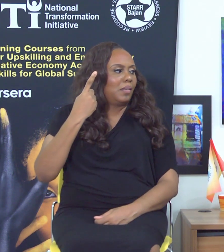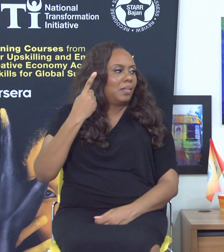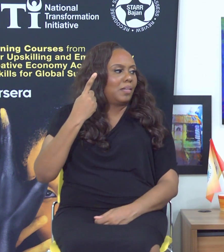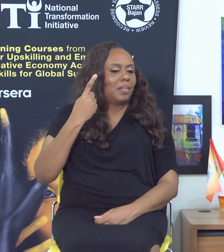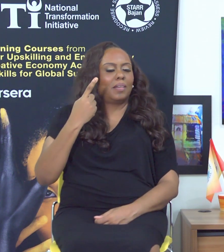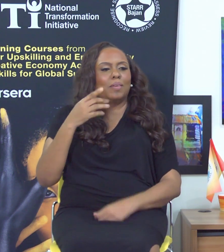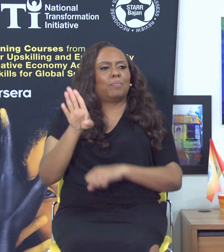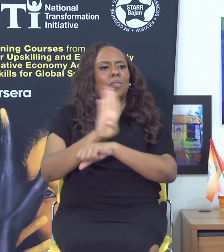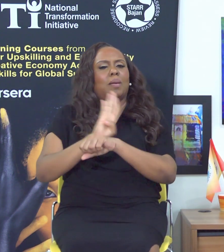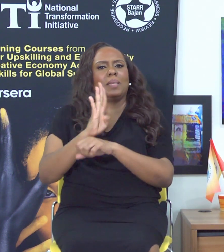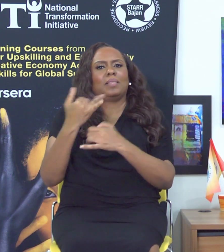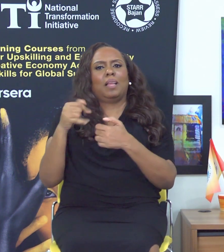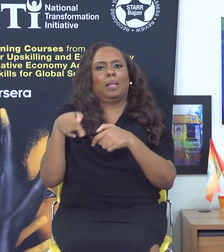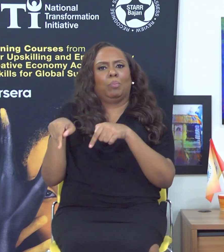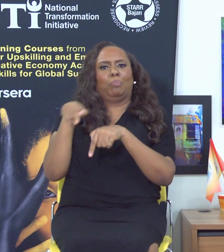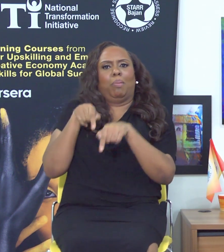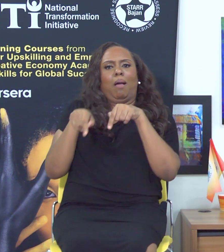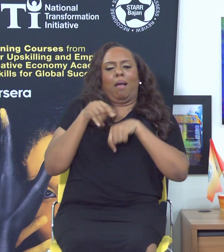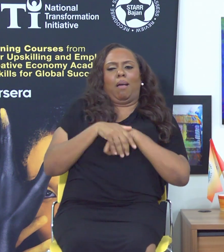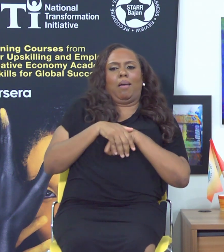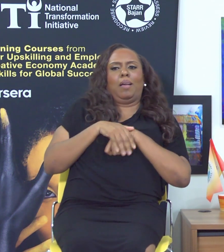few years behind the US.